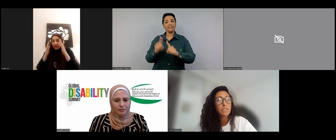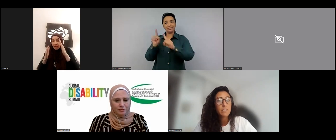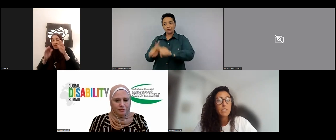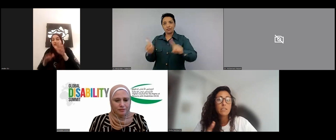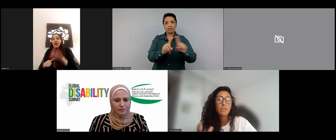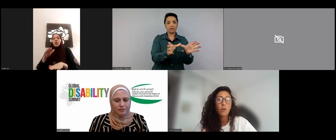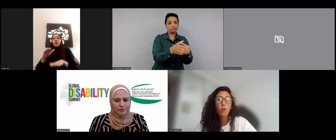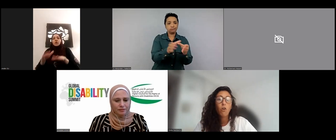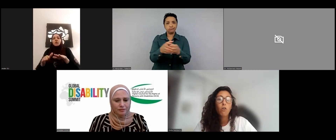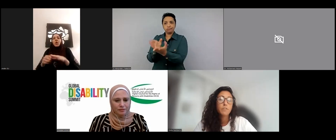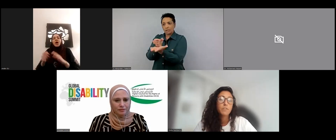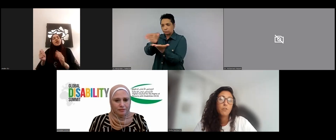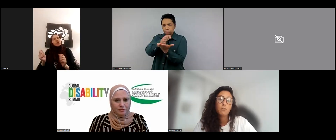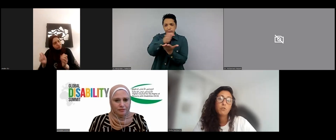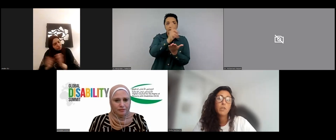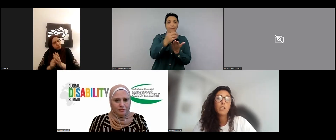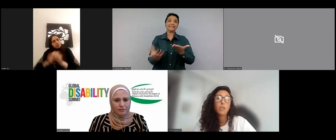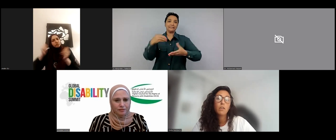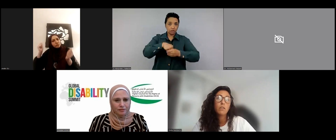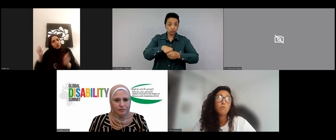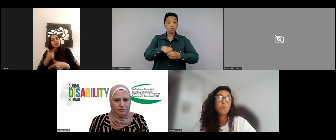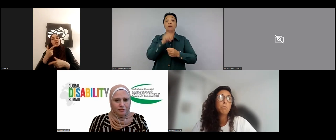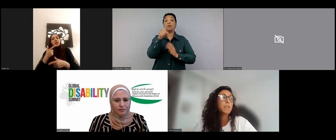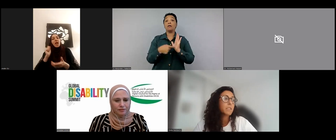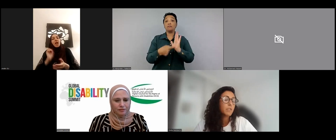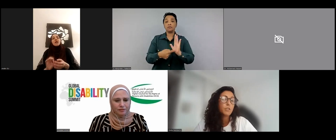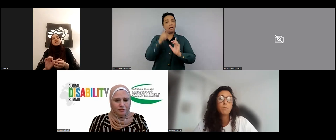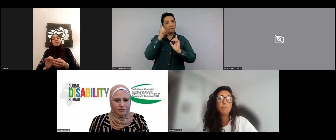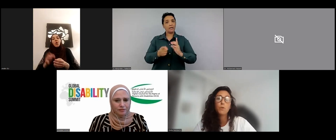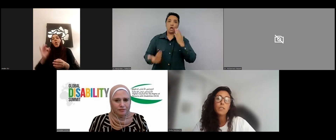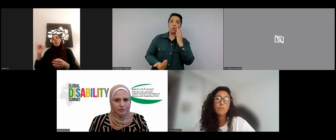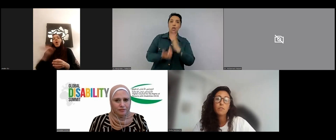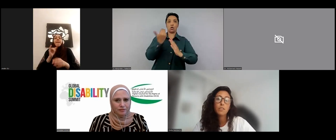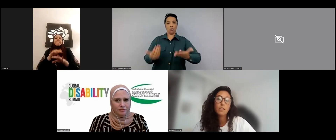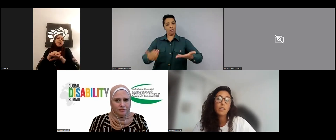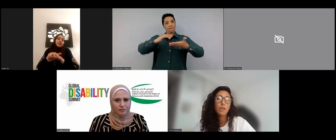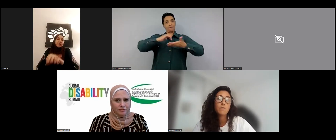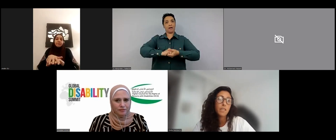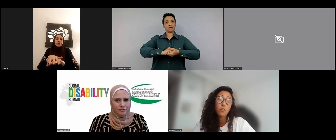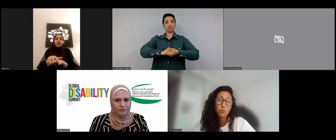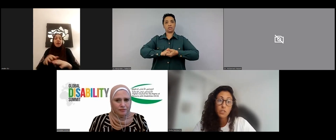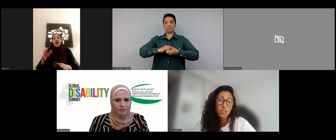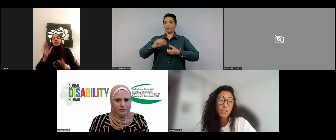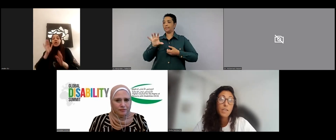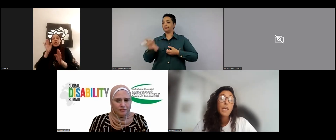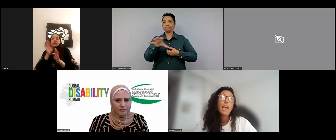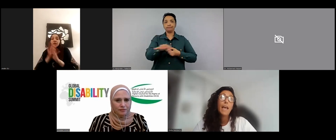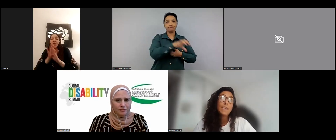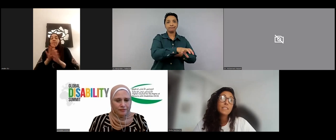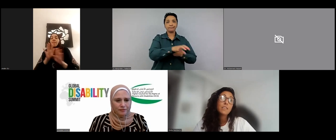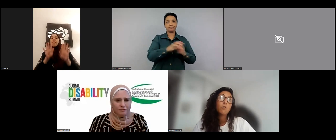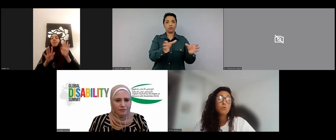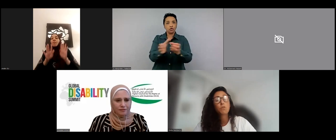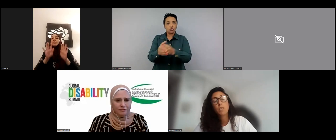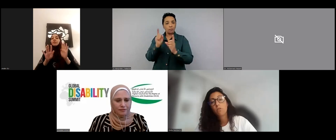recognizing the need of fostering new partnerships between different stakeholders,